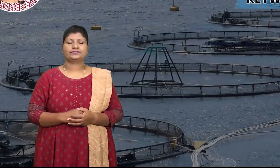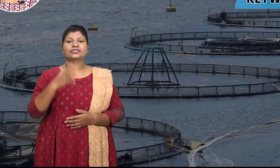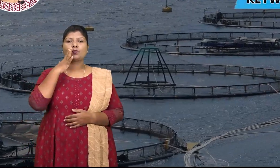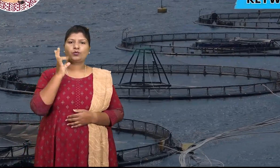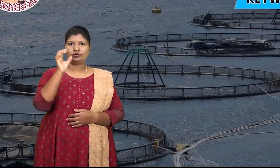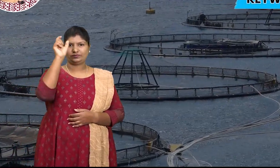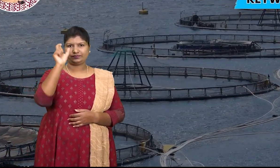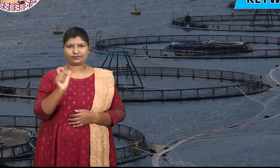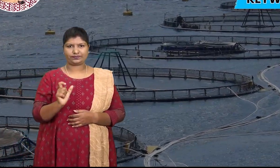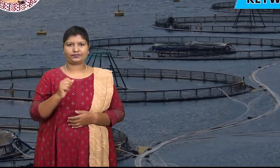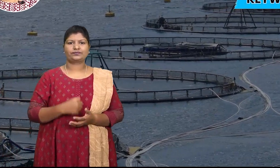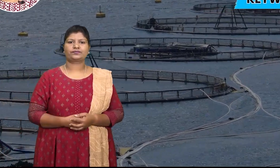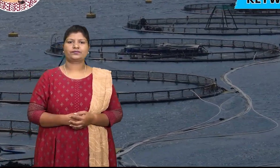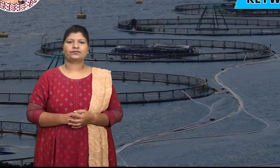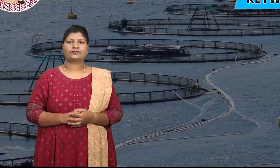Keywords: